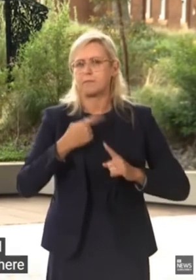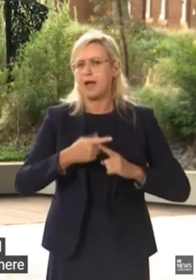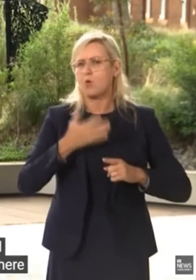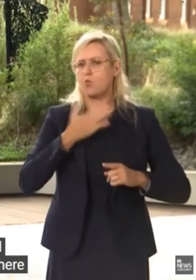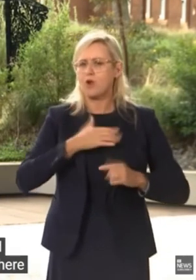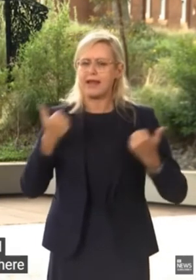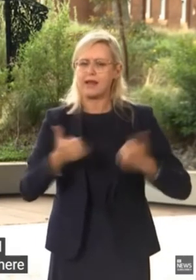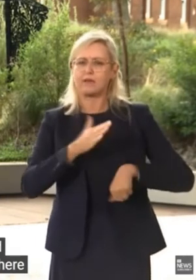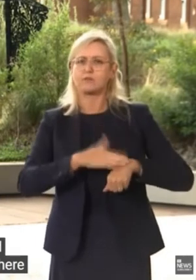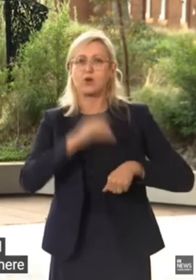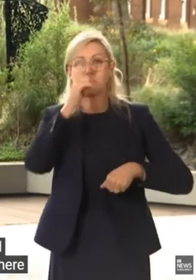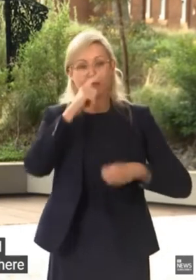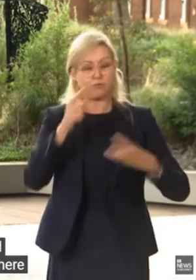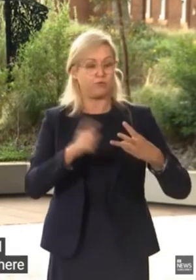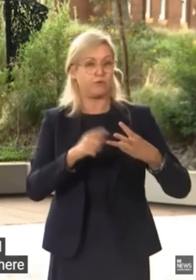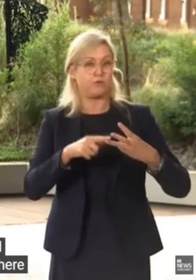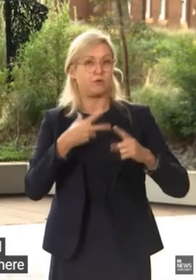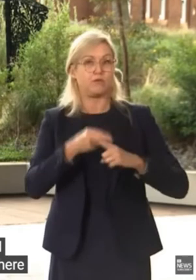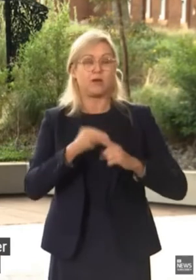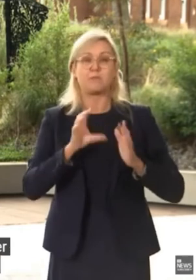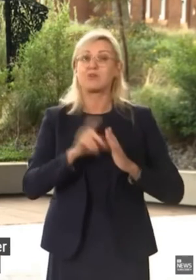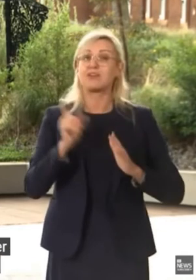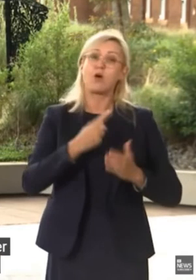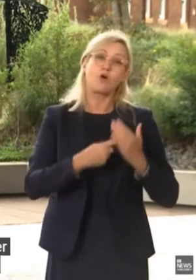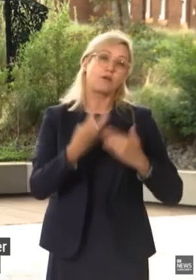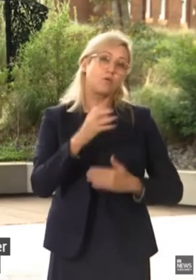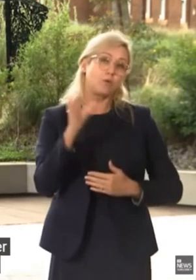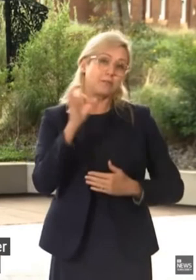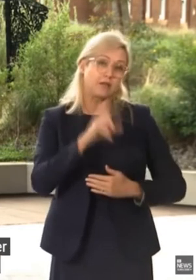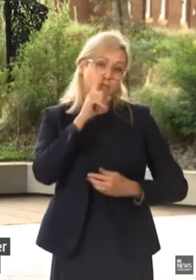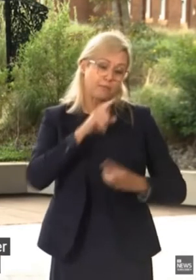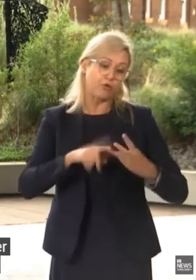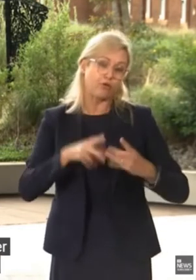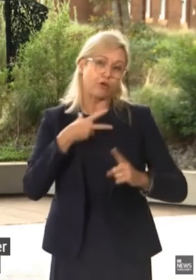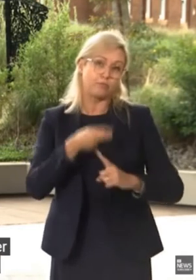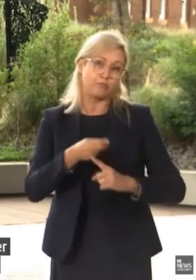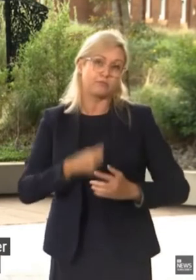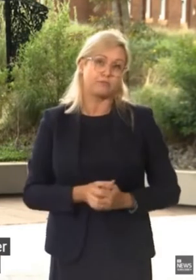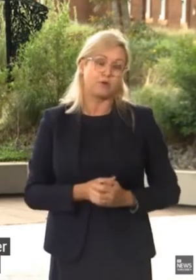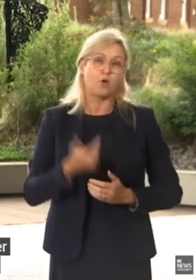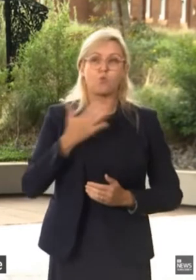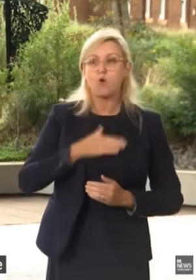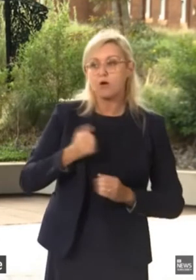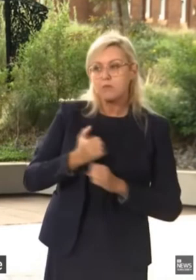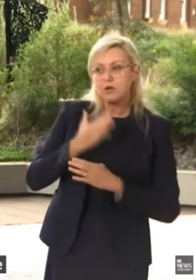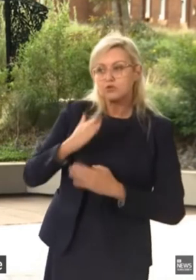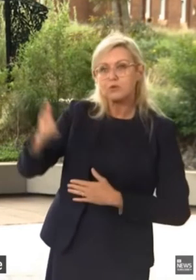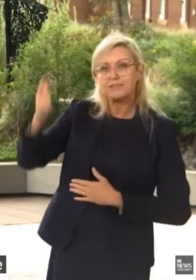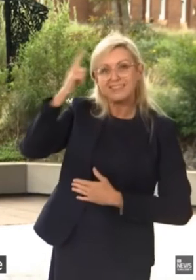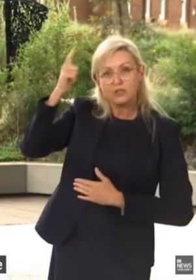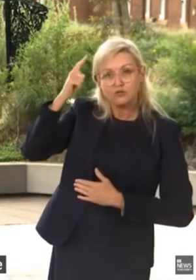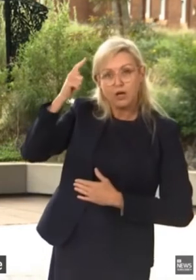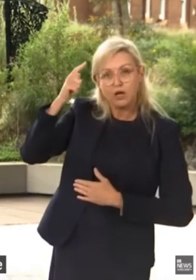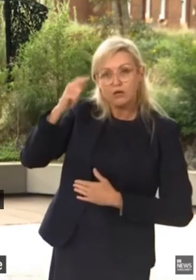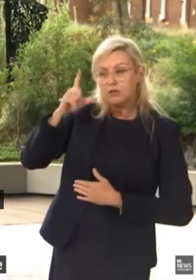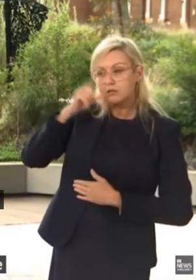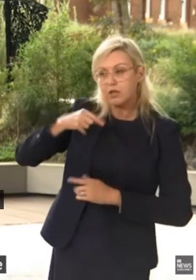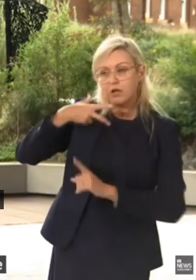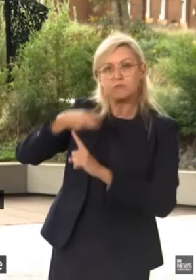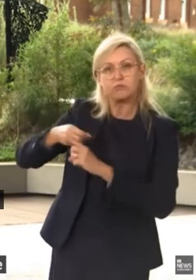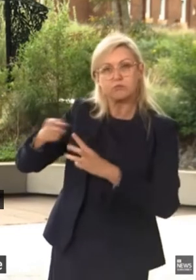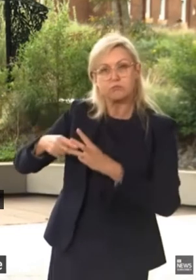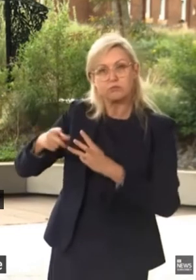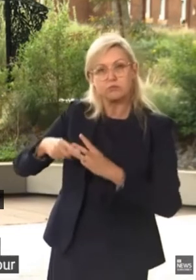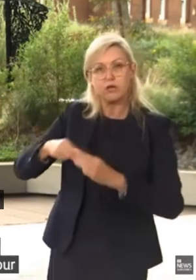priorities. I want there to be confidence in our parents. I want there to be confidence in our teachers that we can get kids back in the classroom